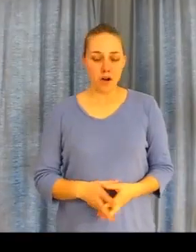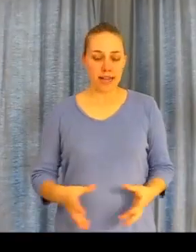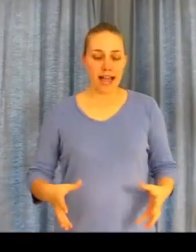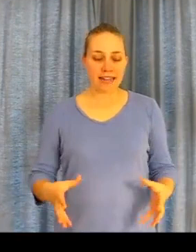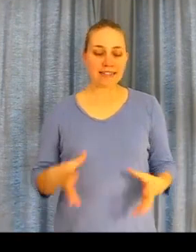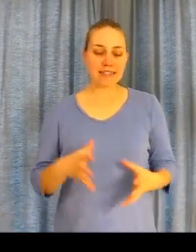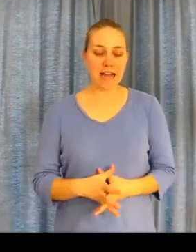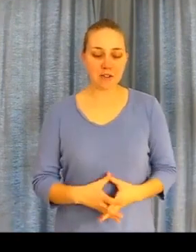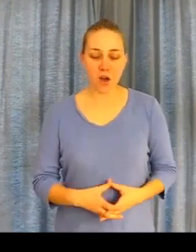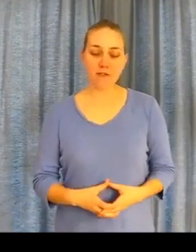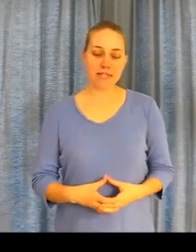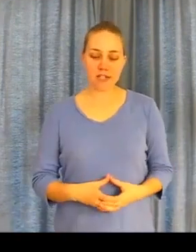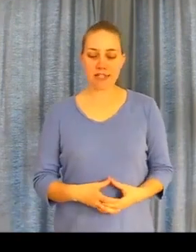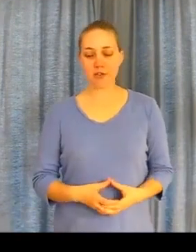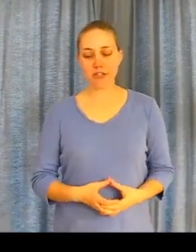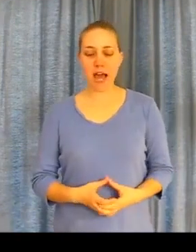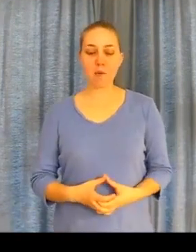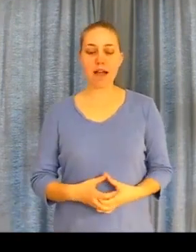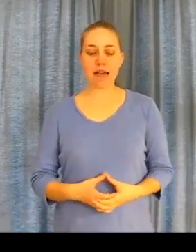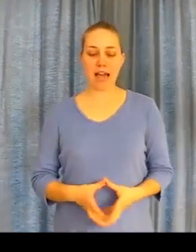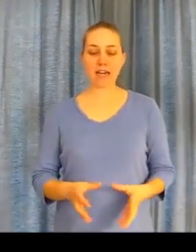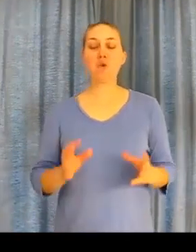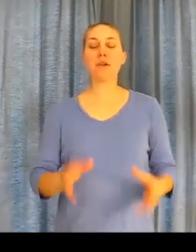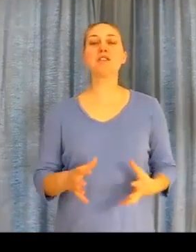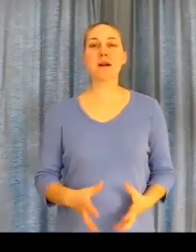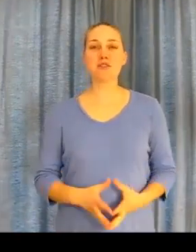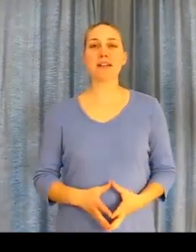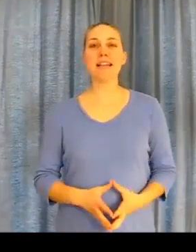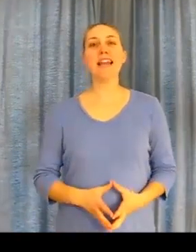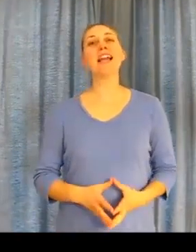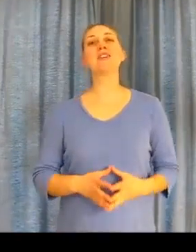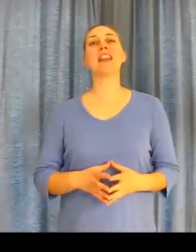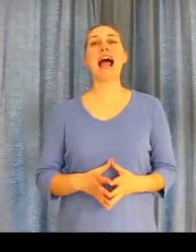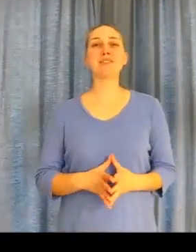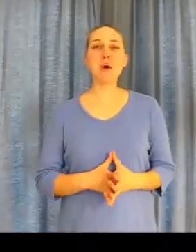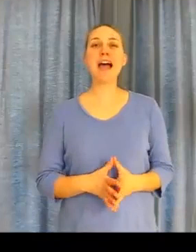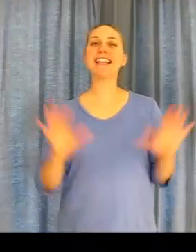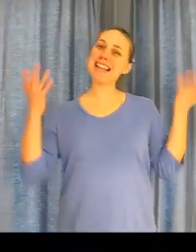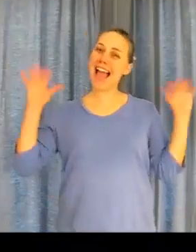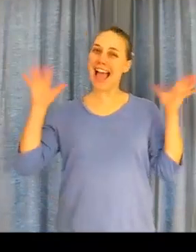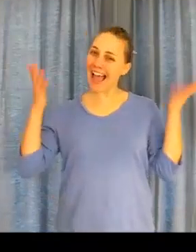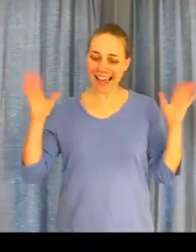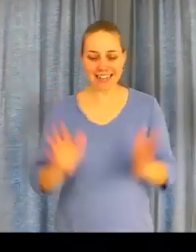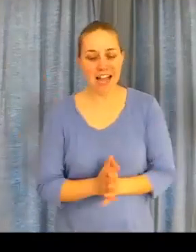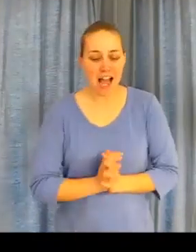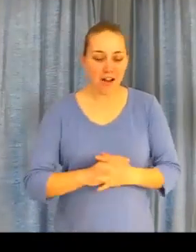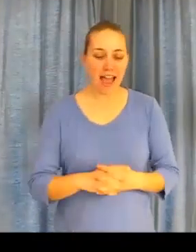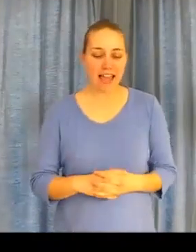Okay guys, this is Classical Conversations History Timeline Week 23. It's our last one. Yay! Okay,